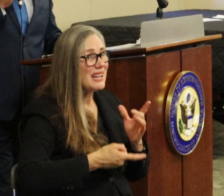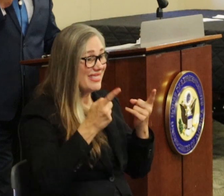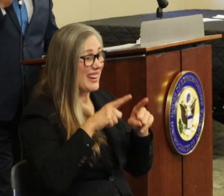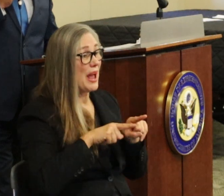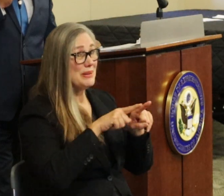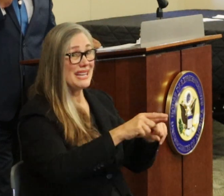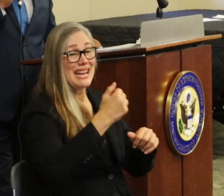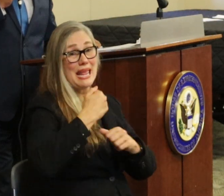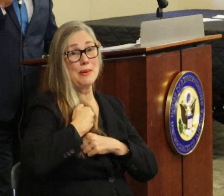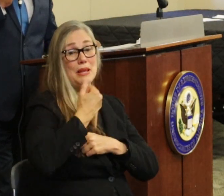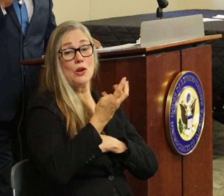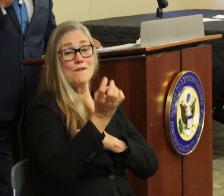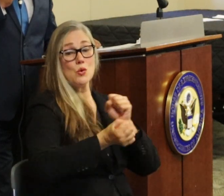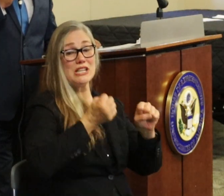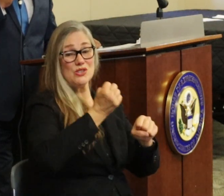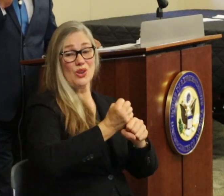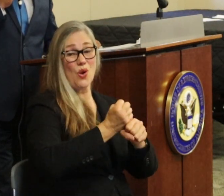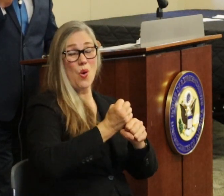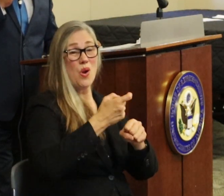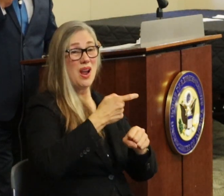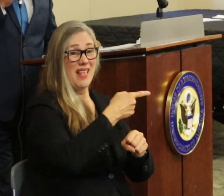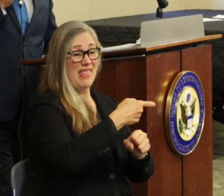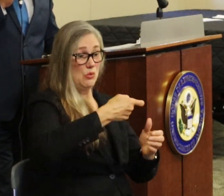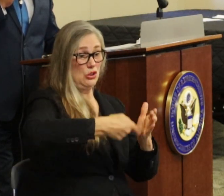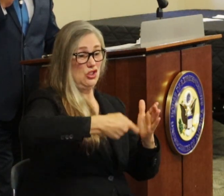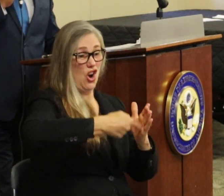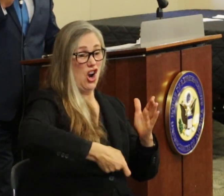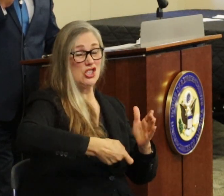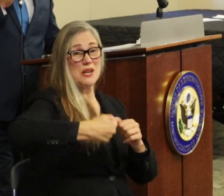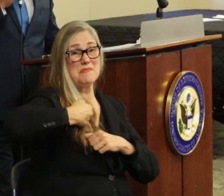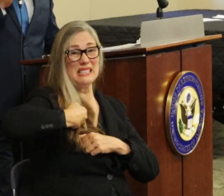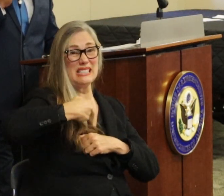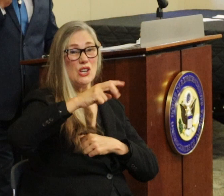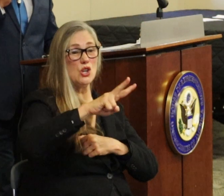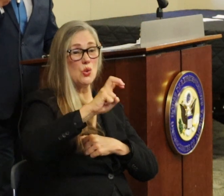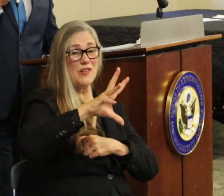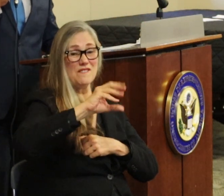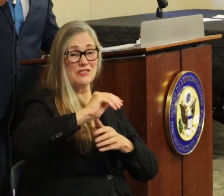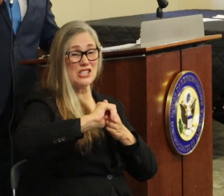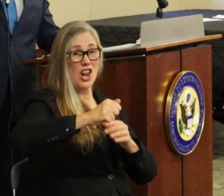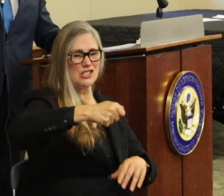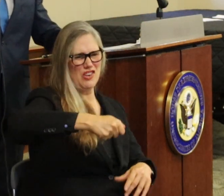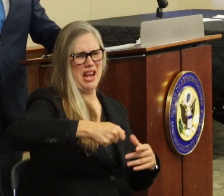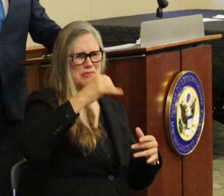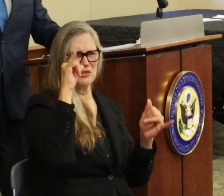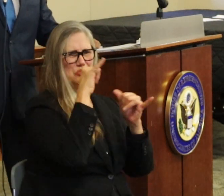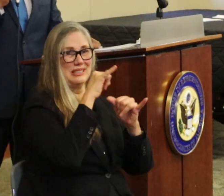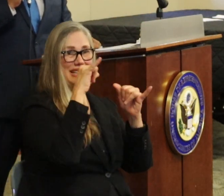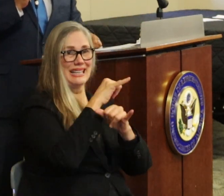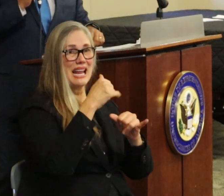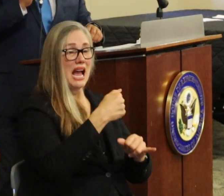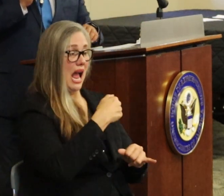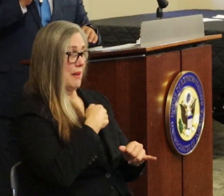cost should be for certain things. And I myself would volunteer in my almost retired state as an attorney for 40 years